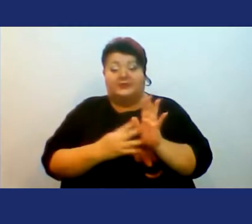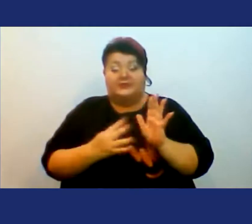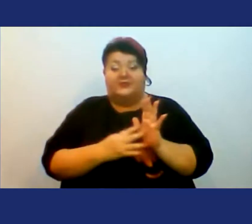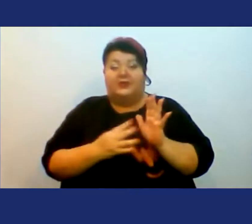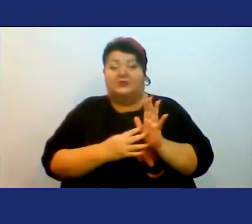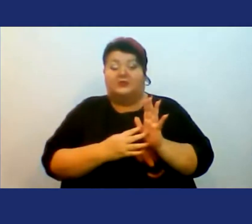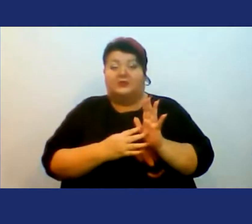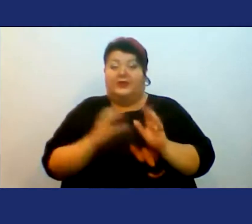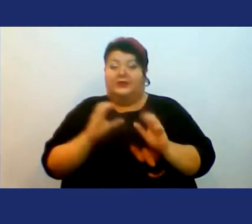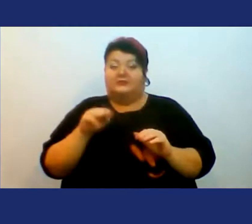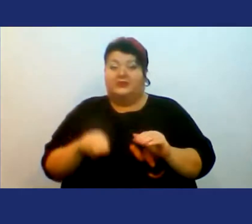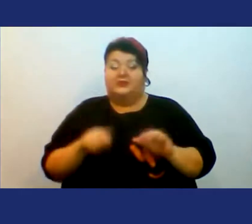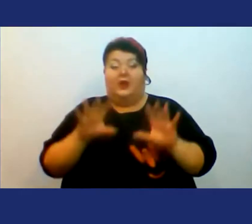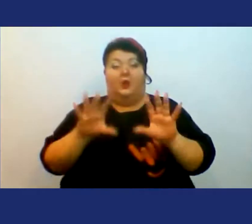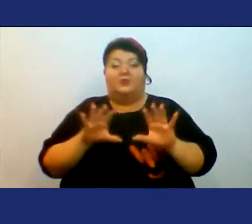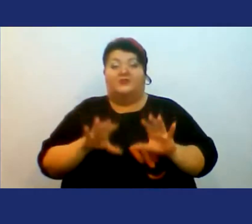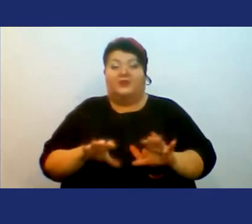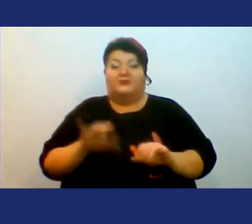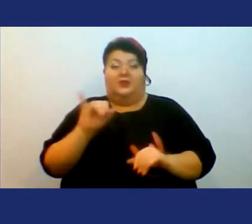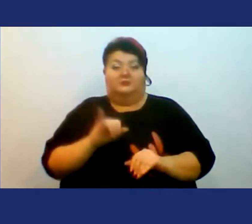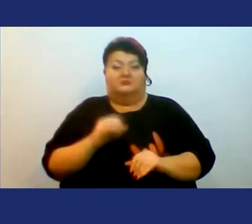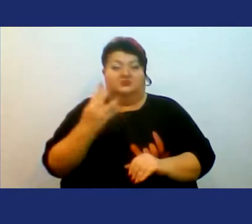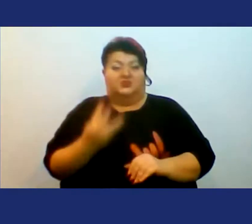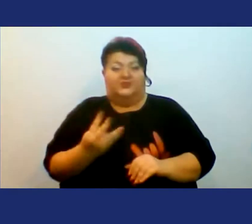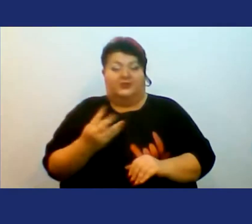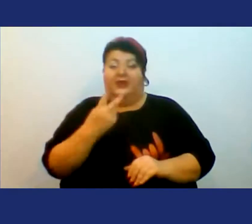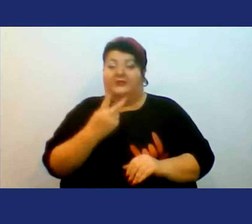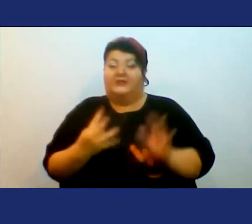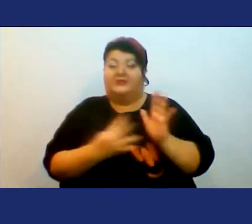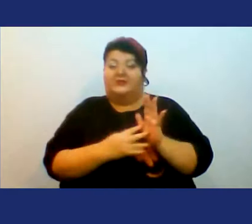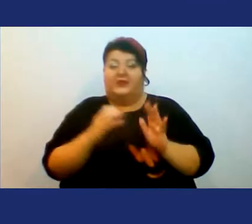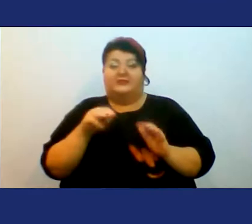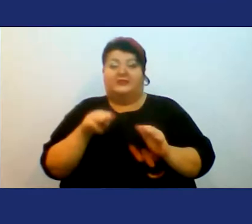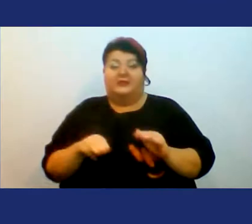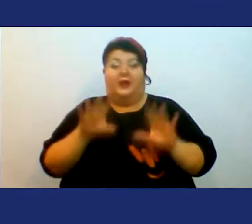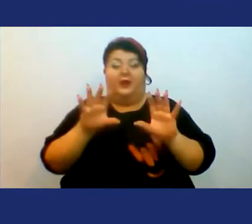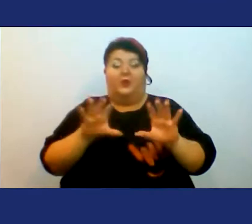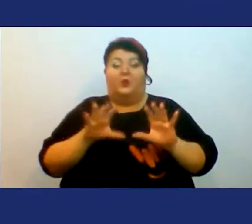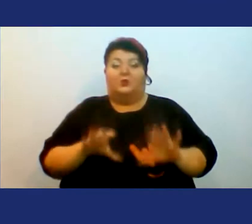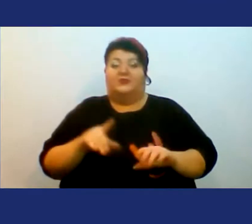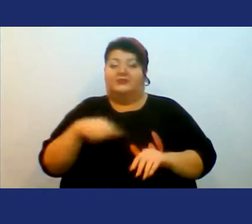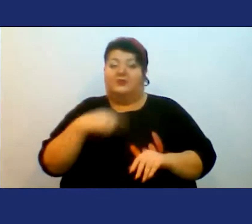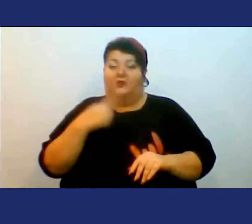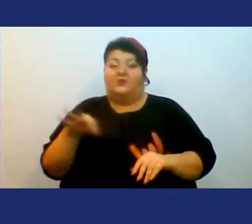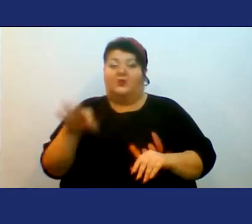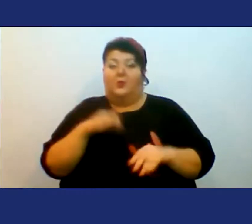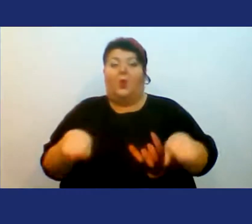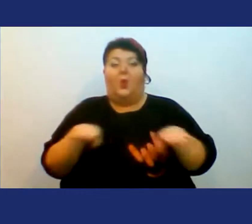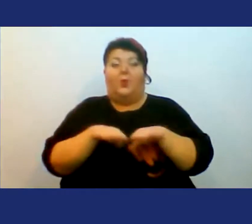a voter is offered to vote